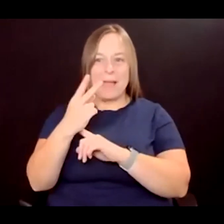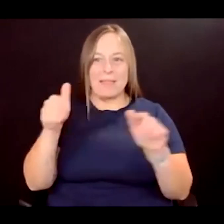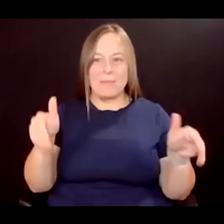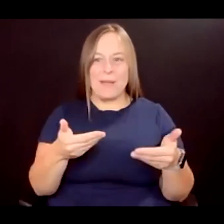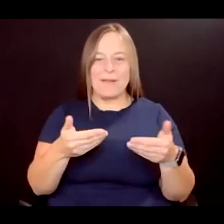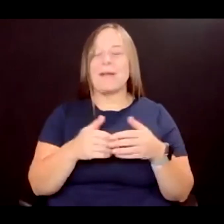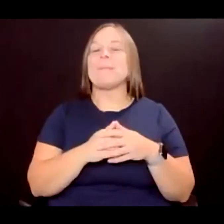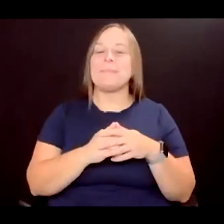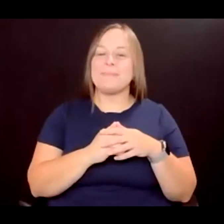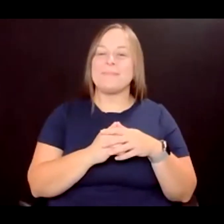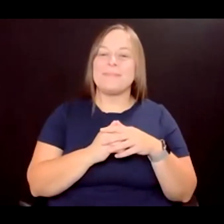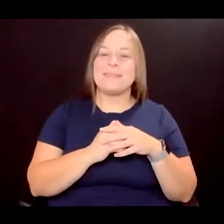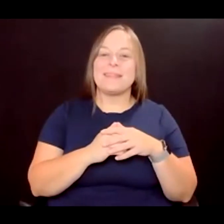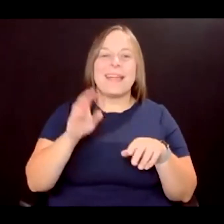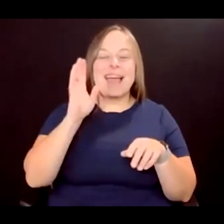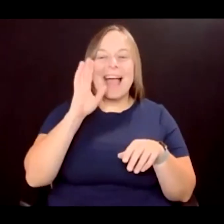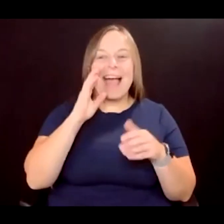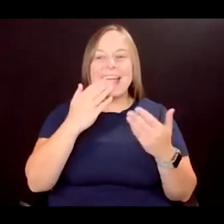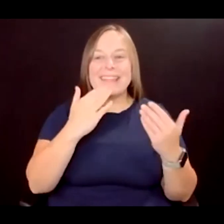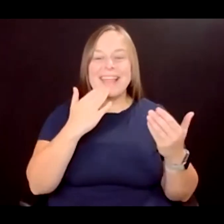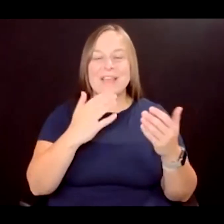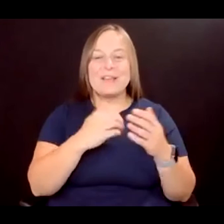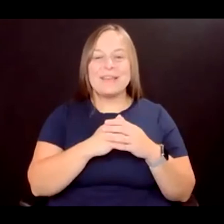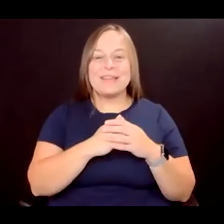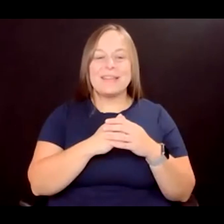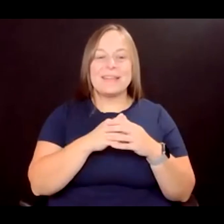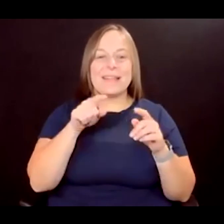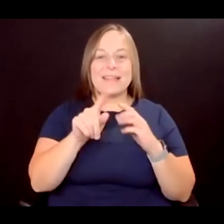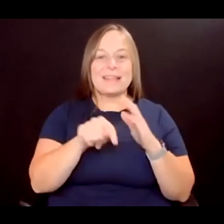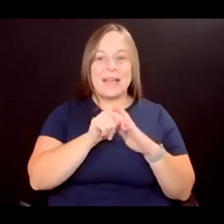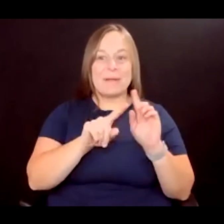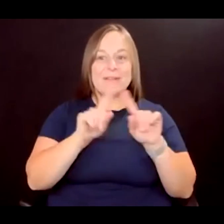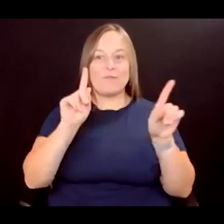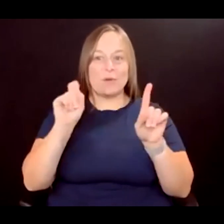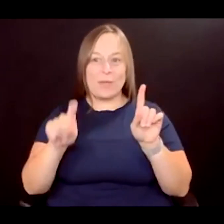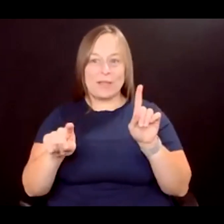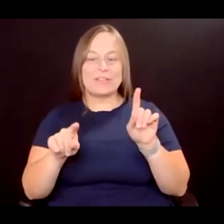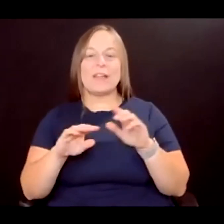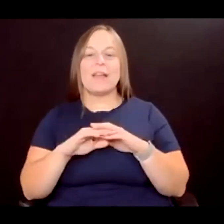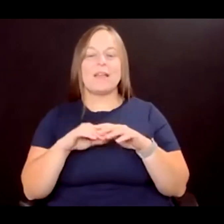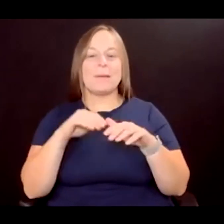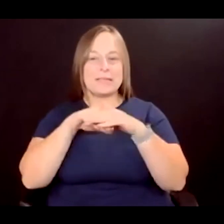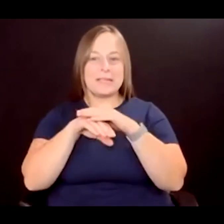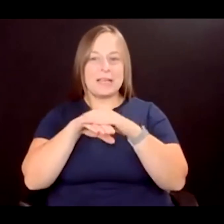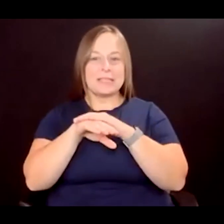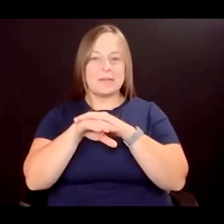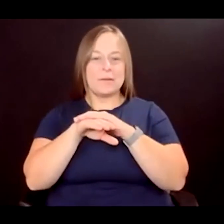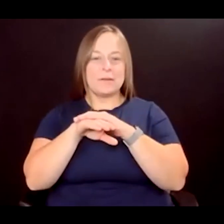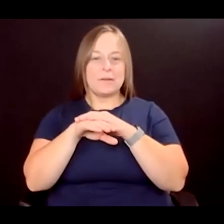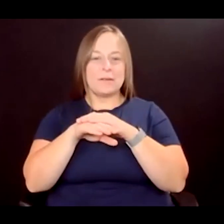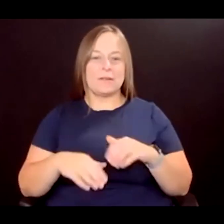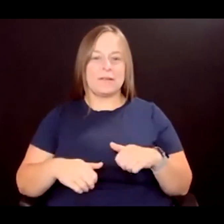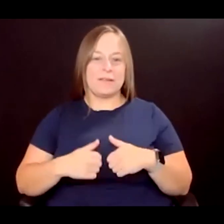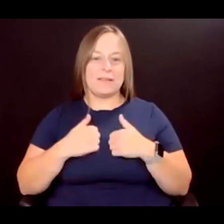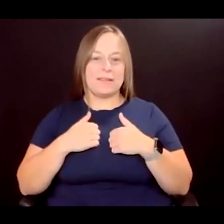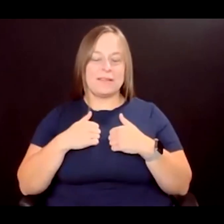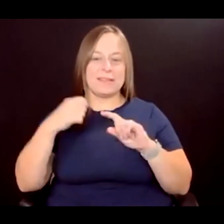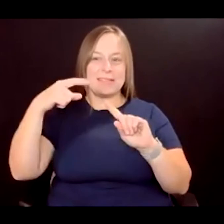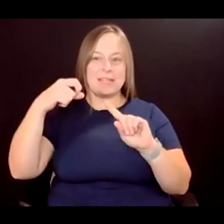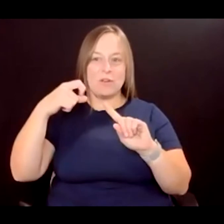says Alicia Purdy for mayor. And I'm sitting on my front porch because it's a beautiful day outside and I love